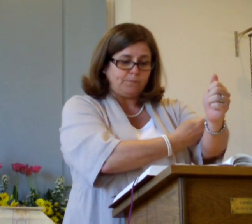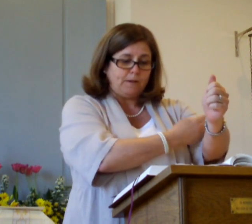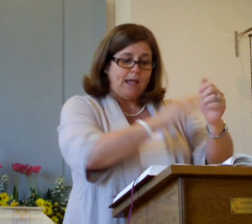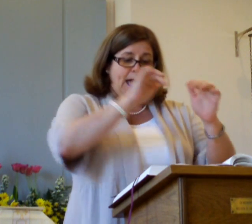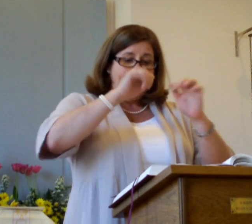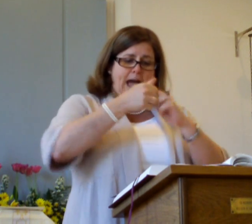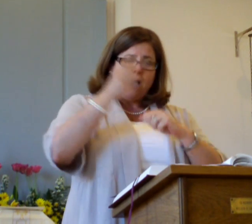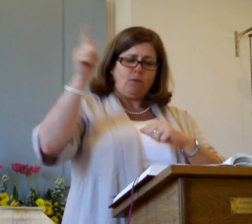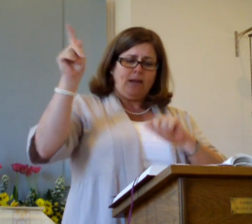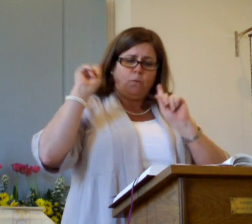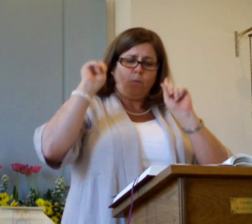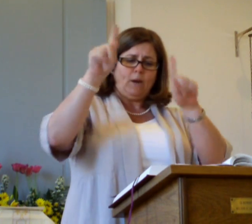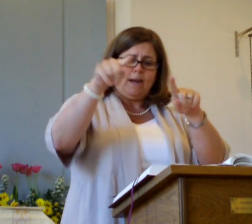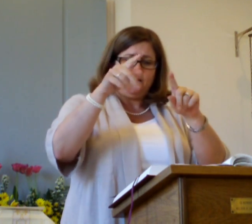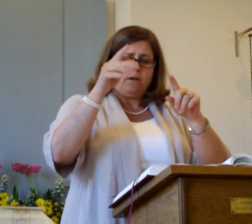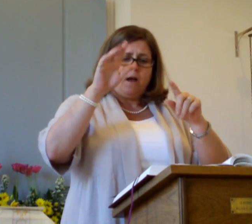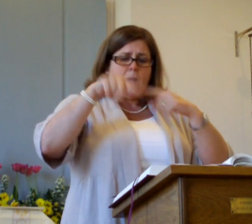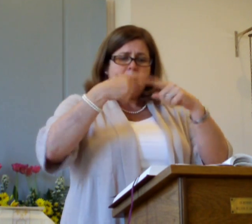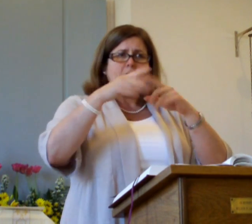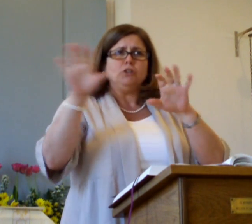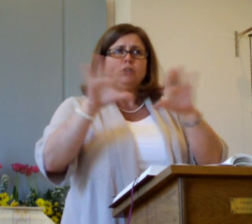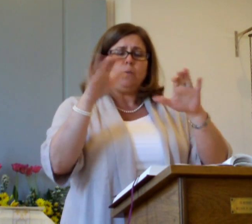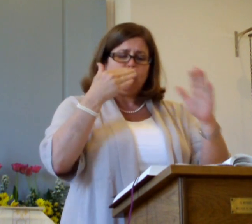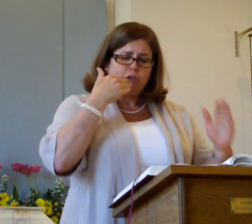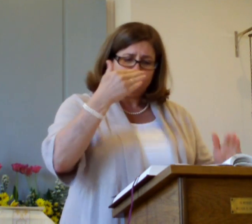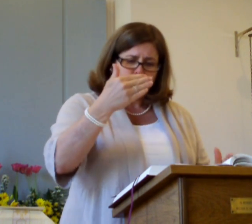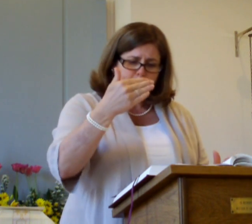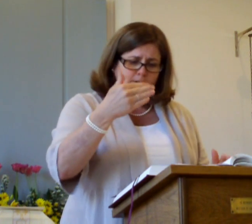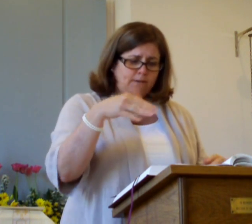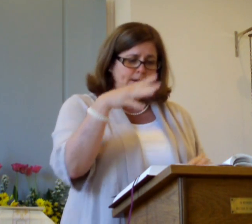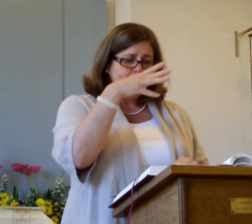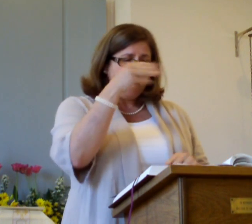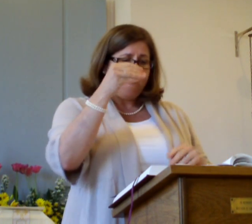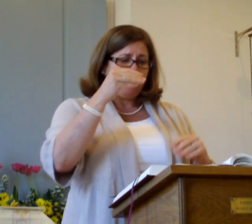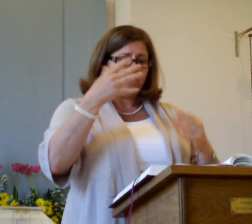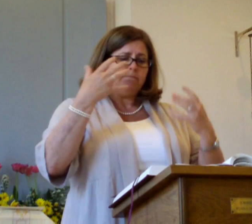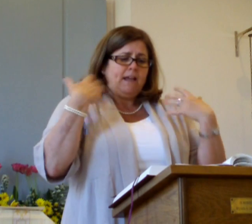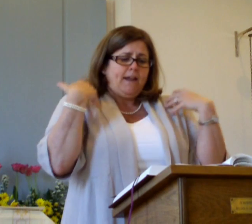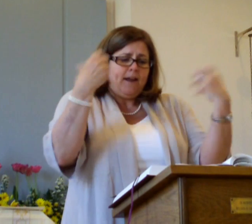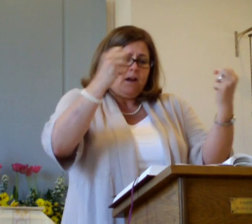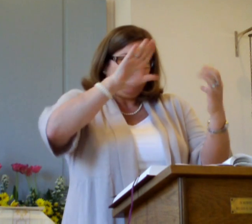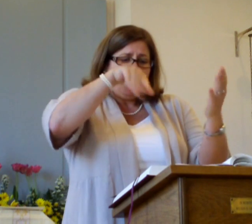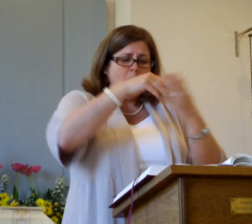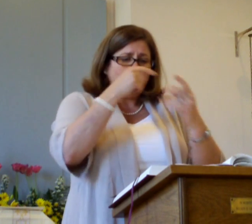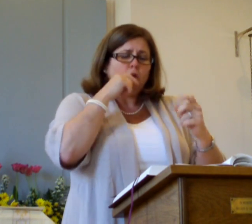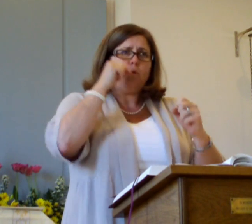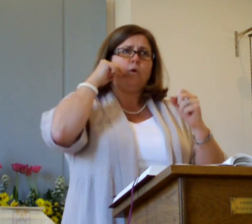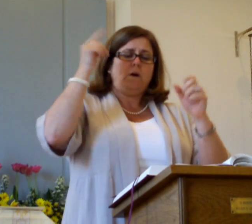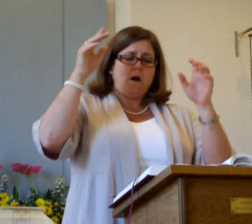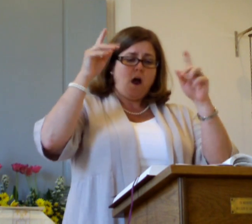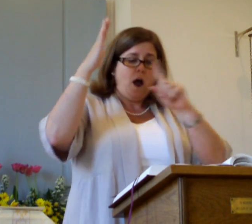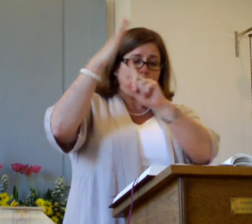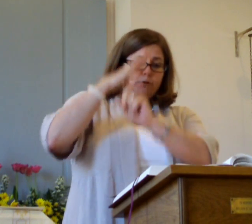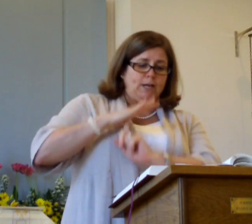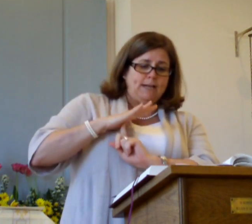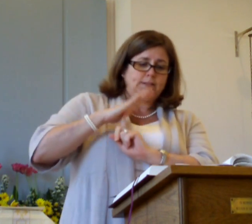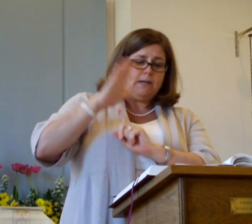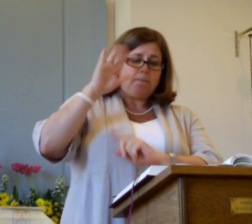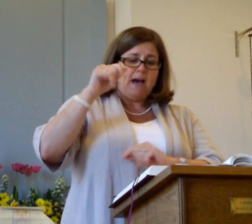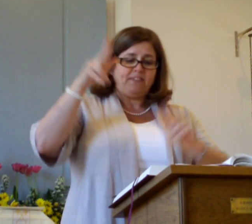How he went about doing good at him and all who were oppressed by